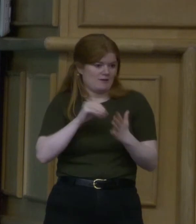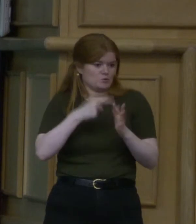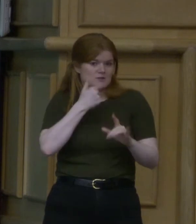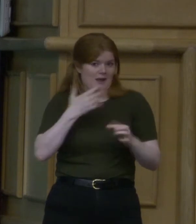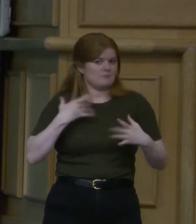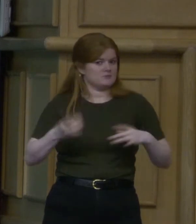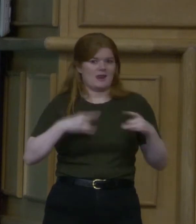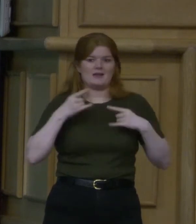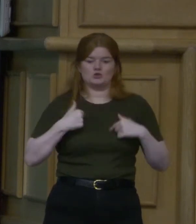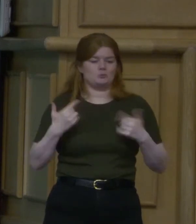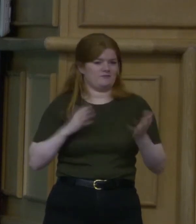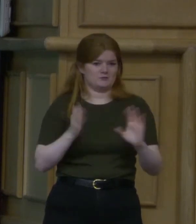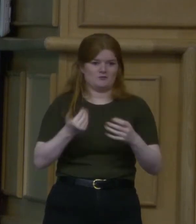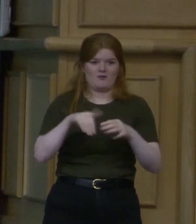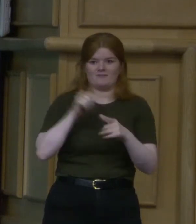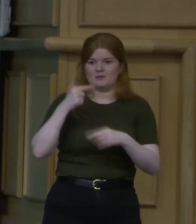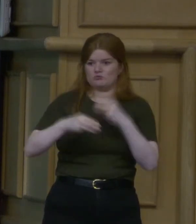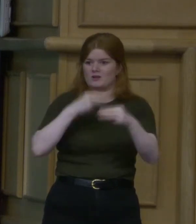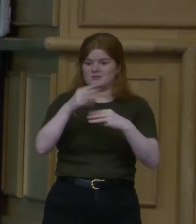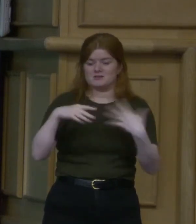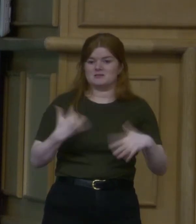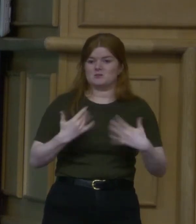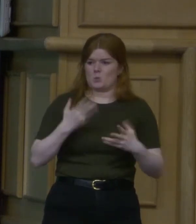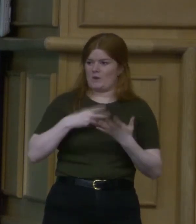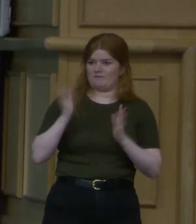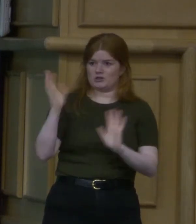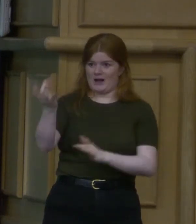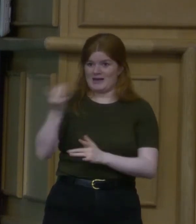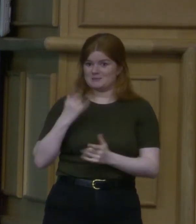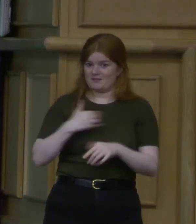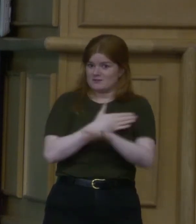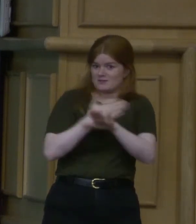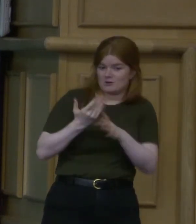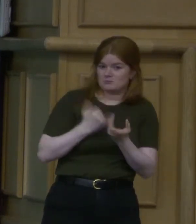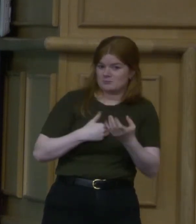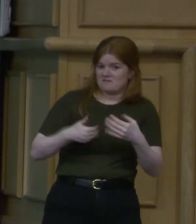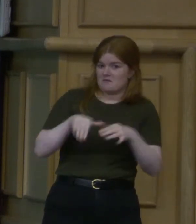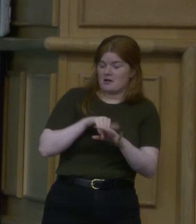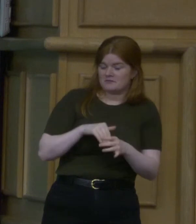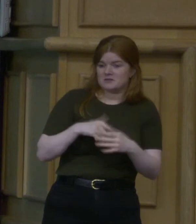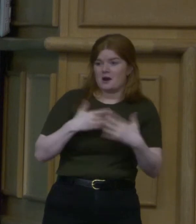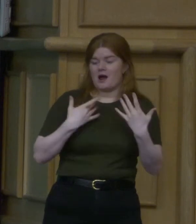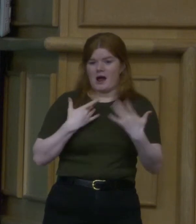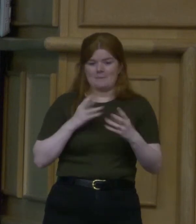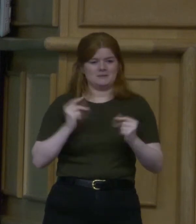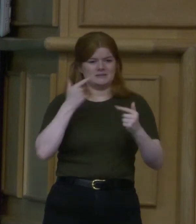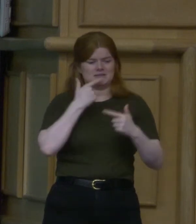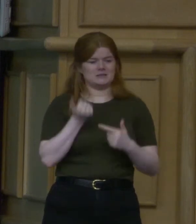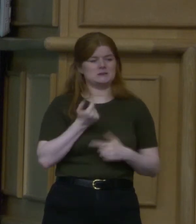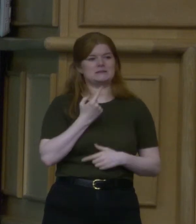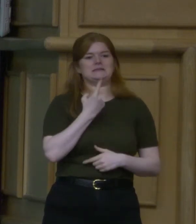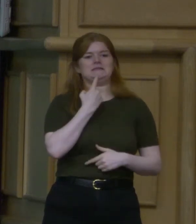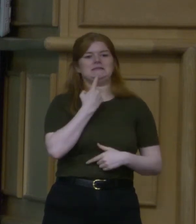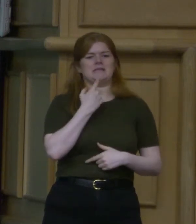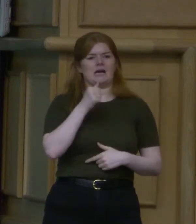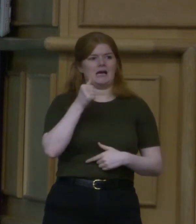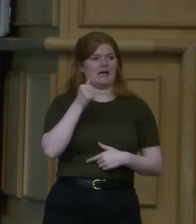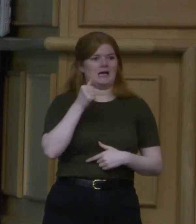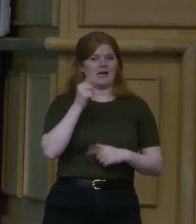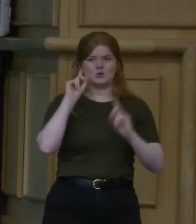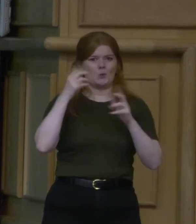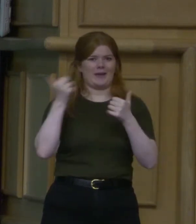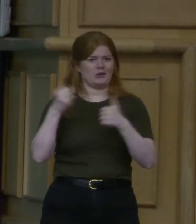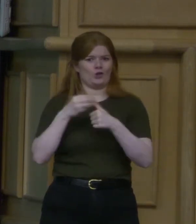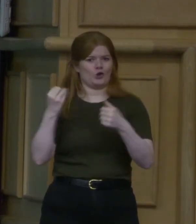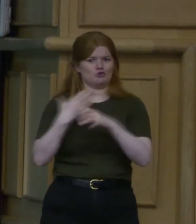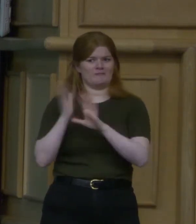delighted to be involved in this process. When I was asked initially, I immediately said, I know of no other country